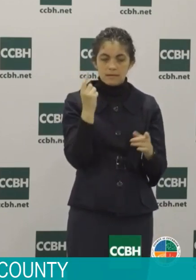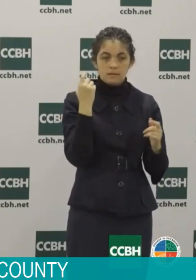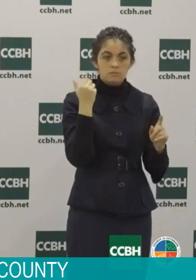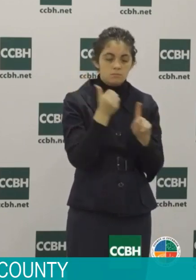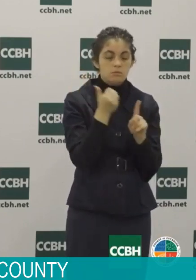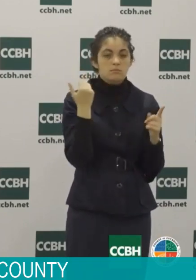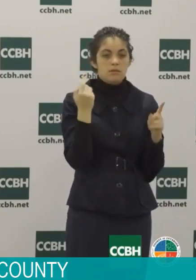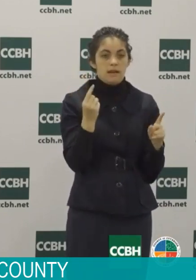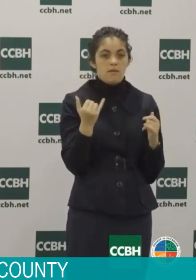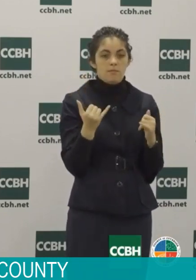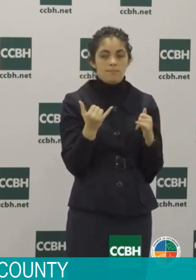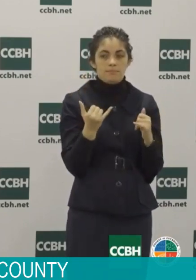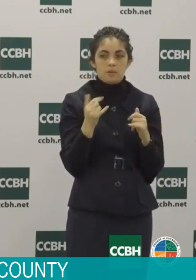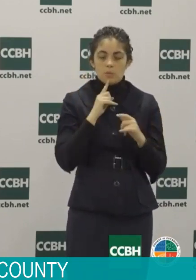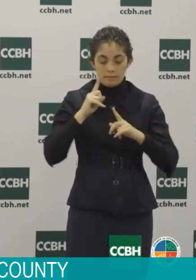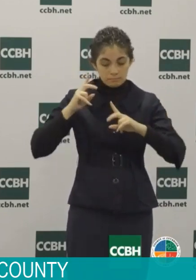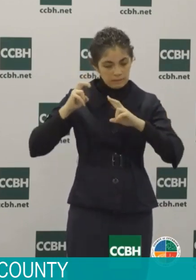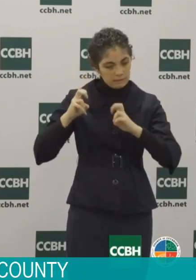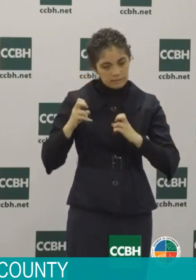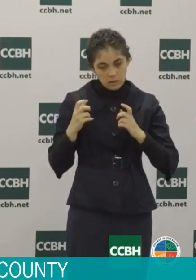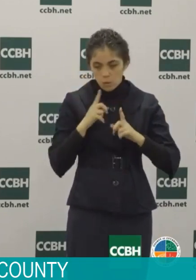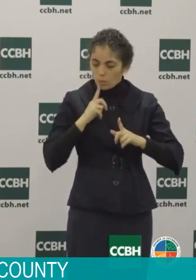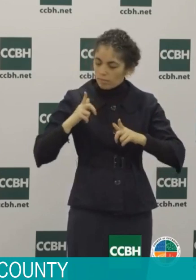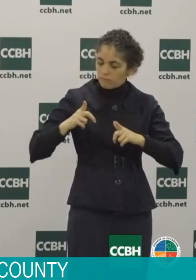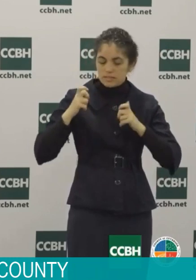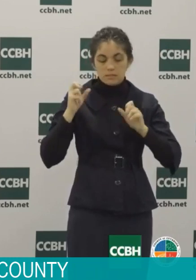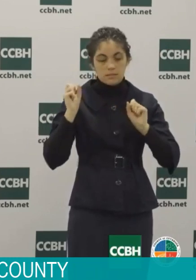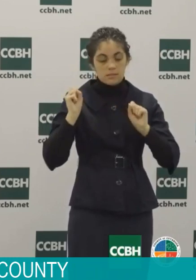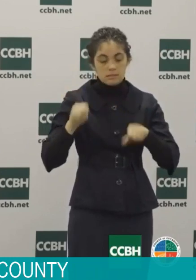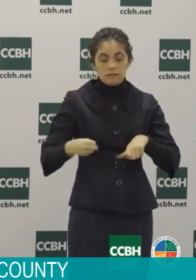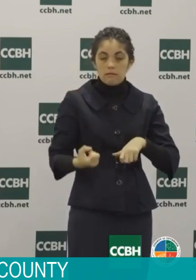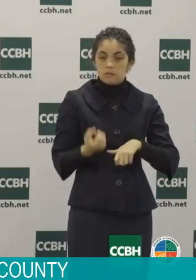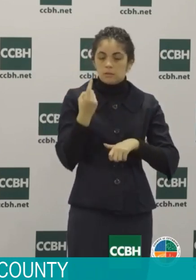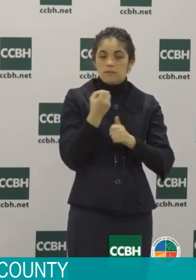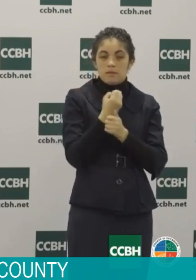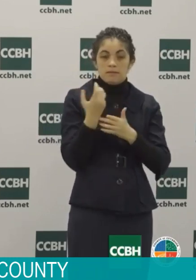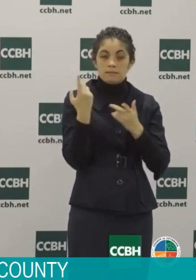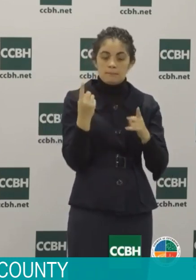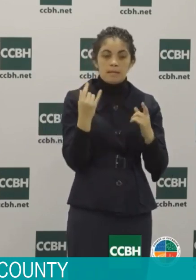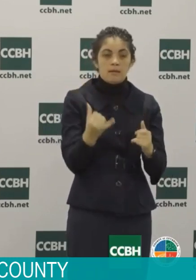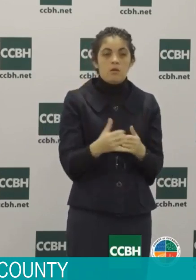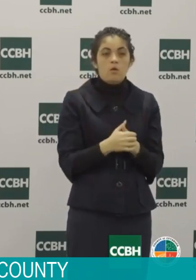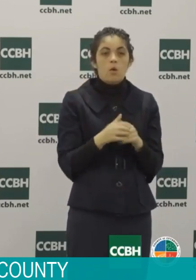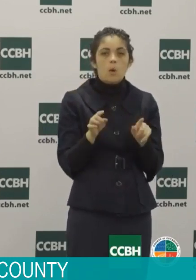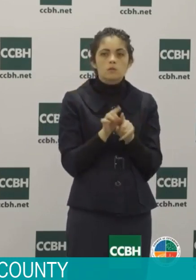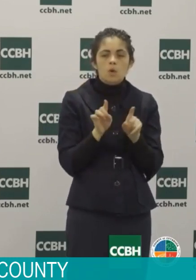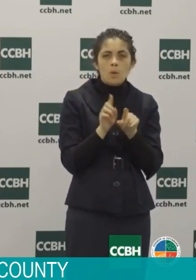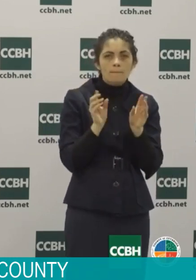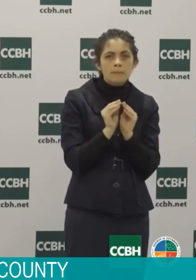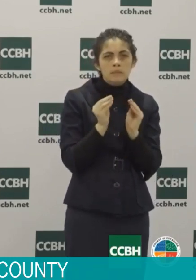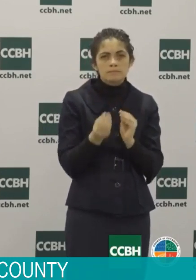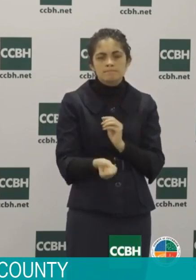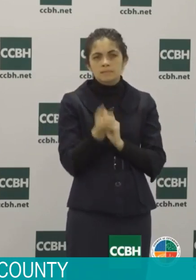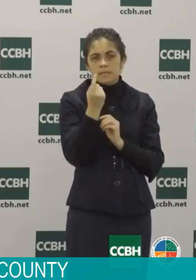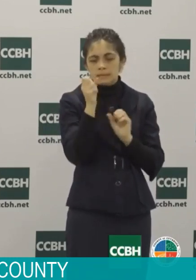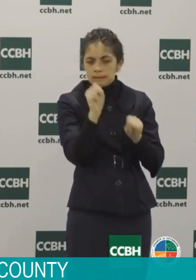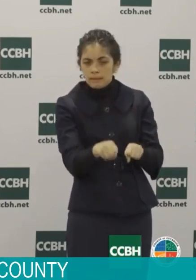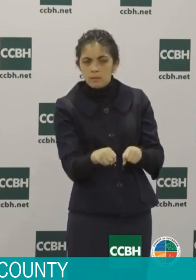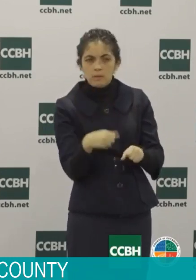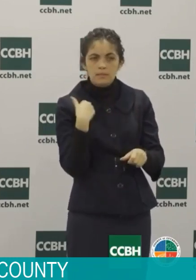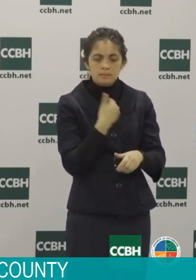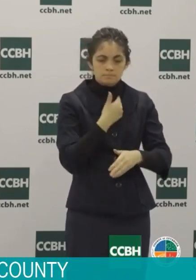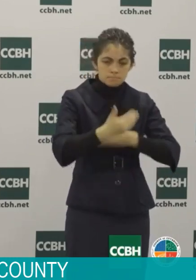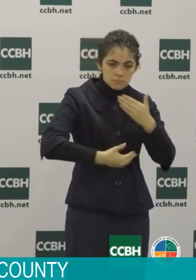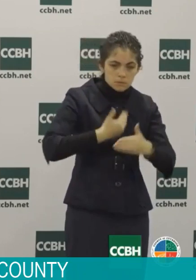time, and we try to analyze those as quickly as we can to understand what's happening and how much more we need to do. And are public